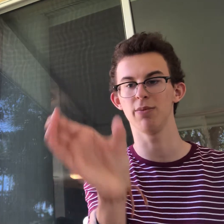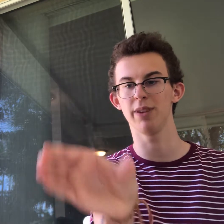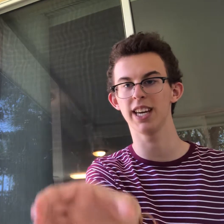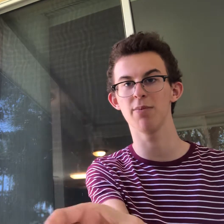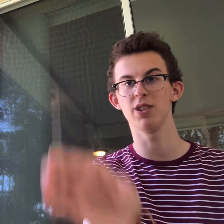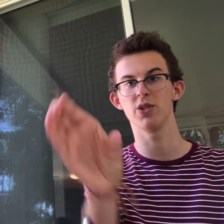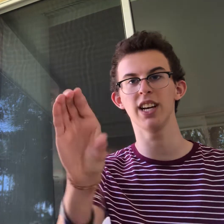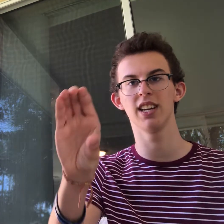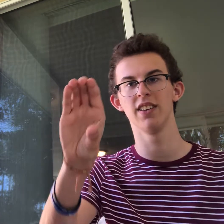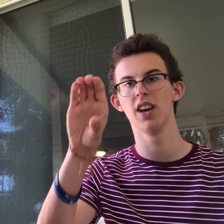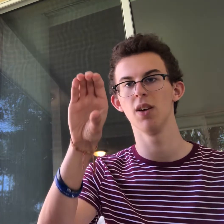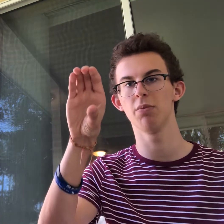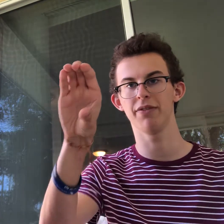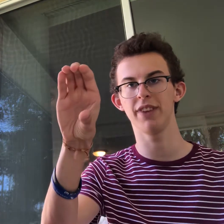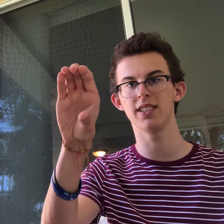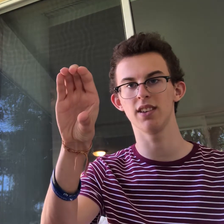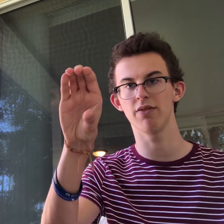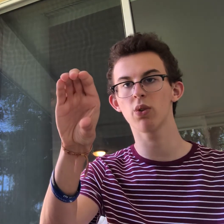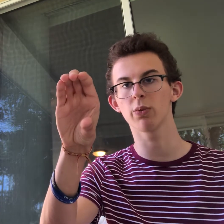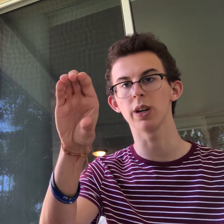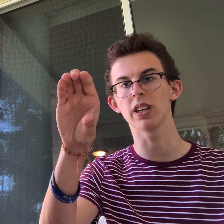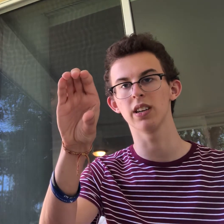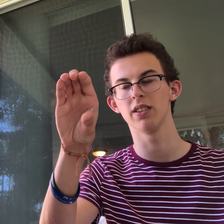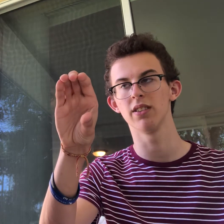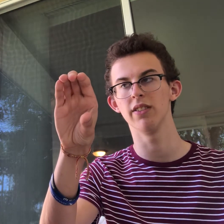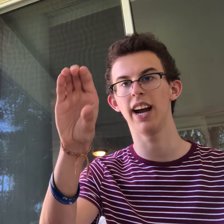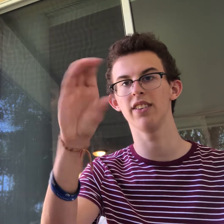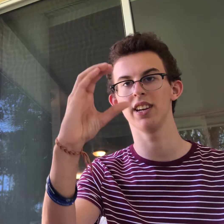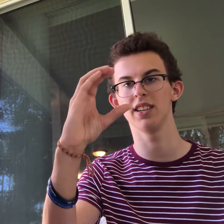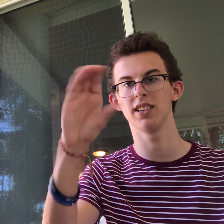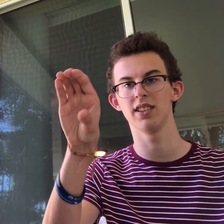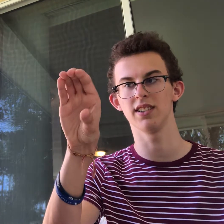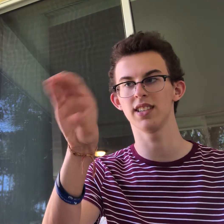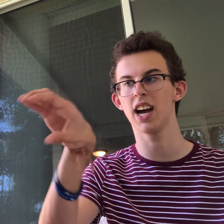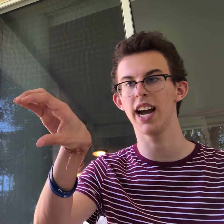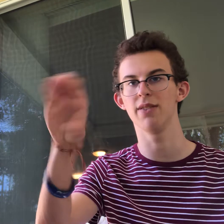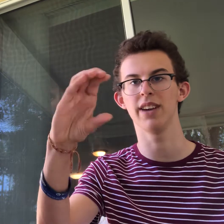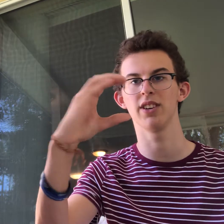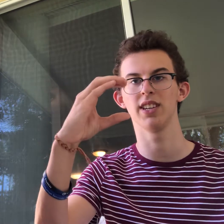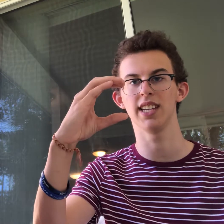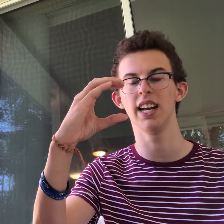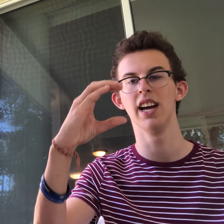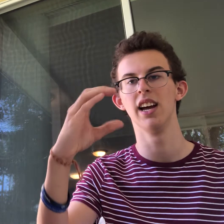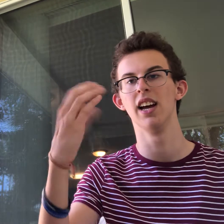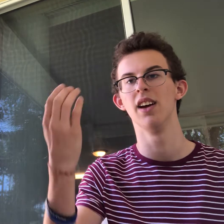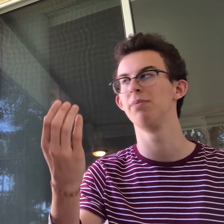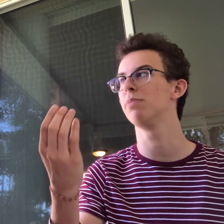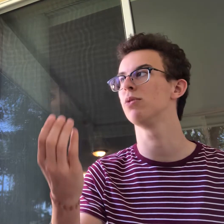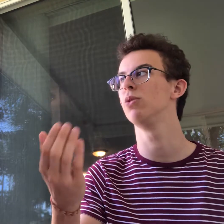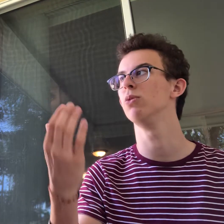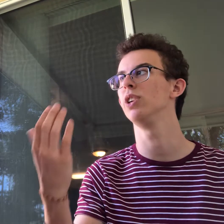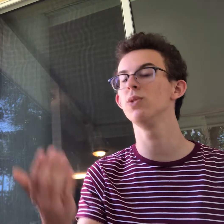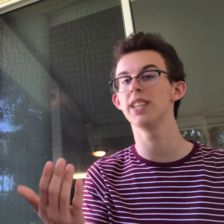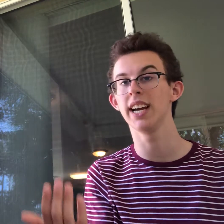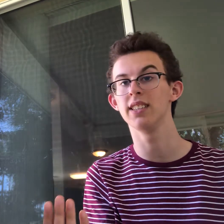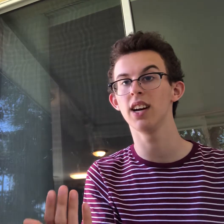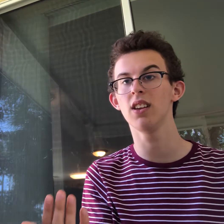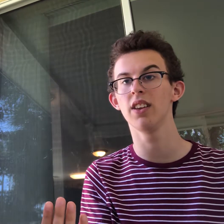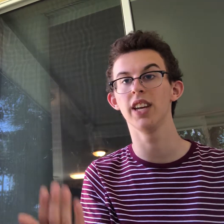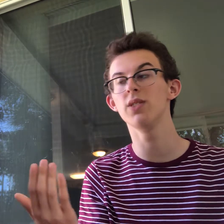picking up a drink, but face it forward rather than to the side or whatever, because people who use ASL, they use it their